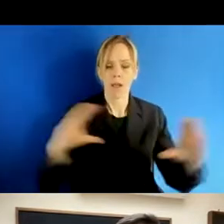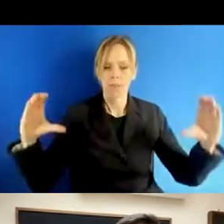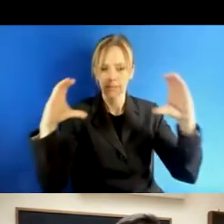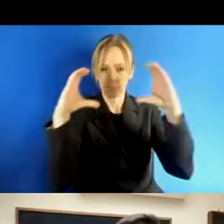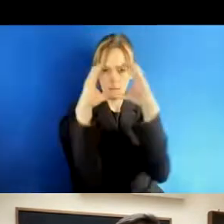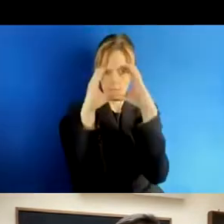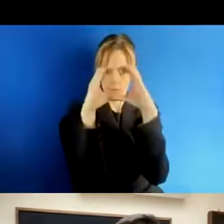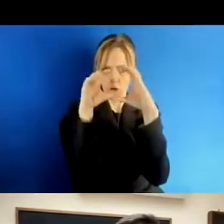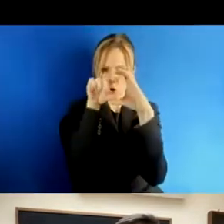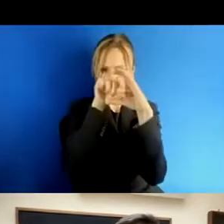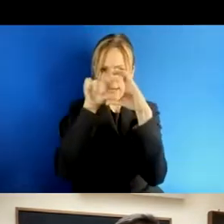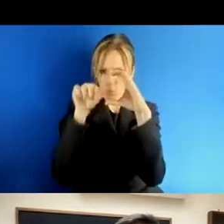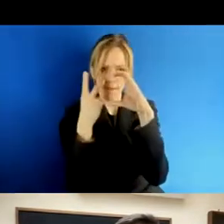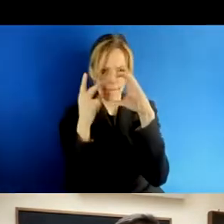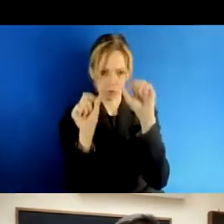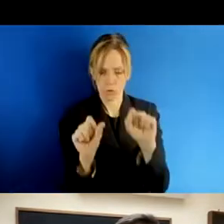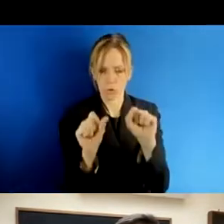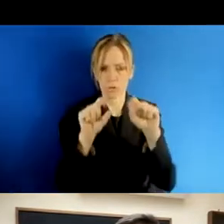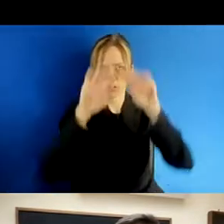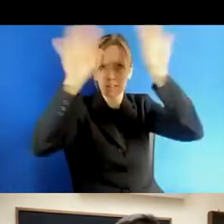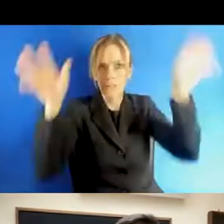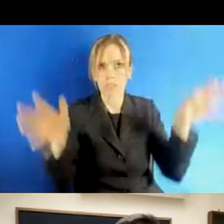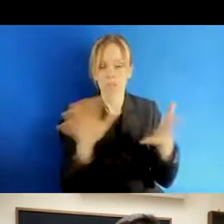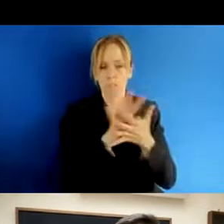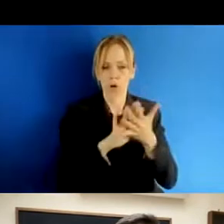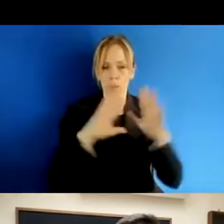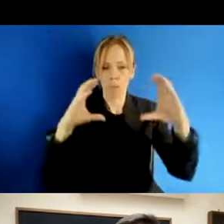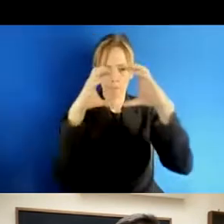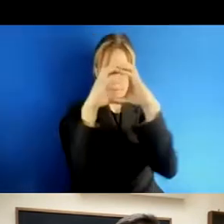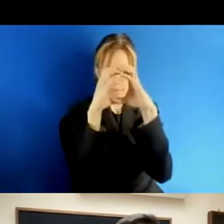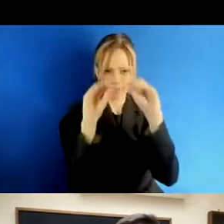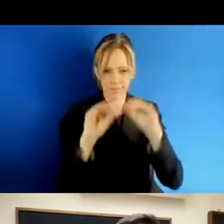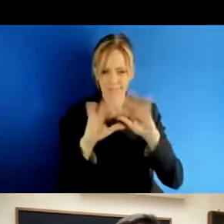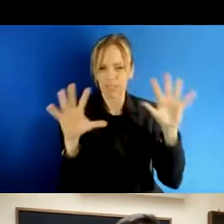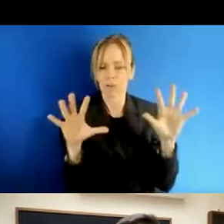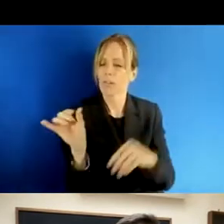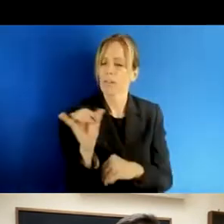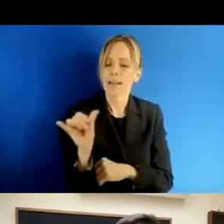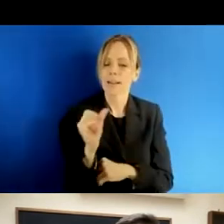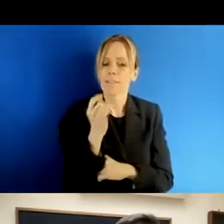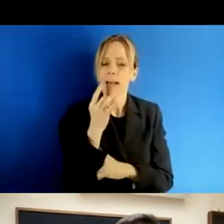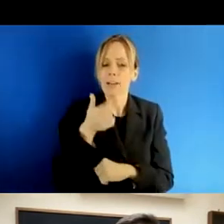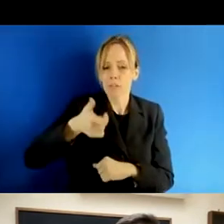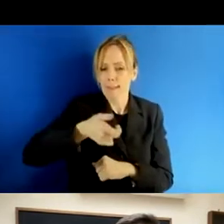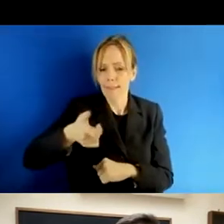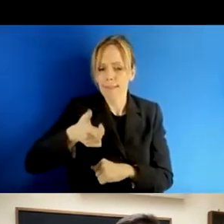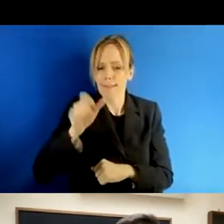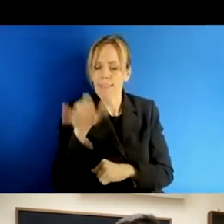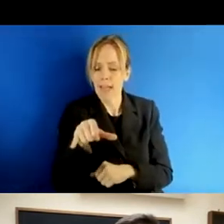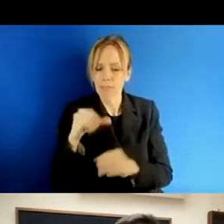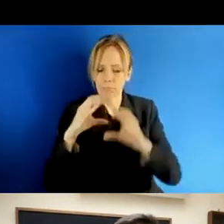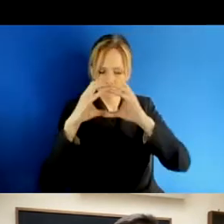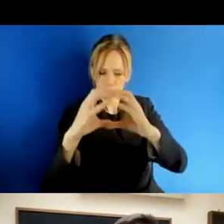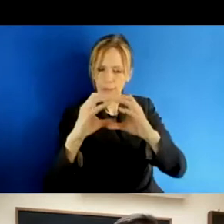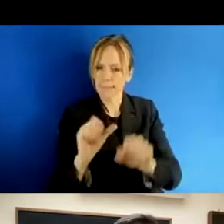turn the lights off in a cartoon and they show the flashlight beams, that within the flashlight beams, I could see everything. But putting my cane